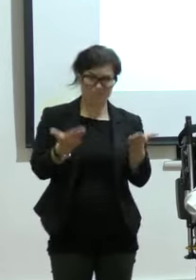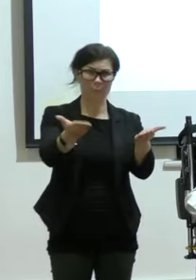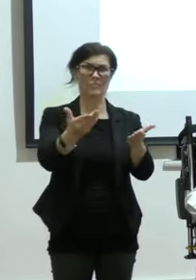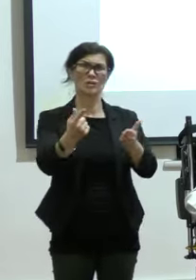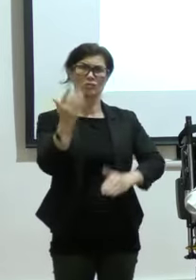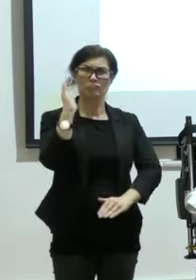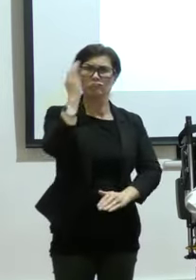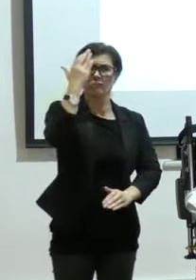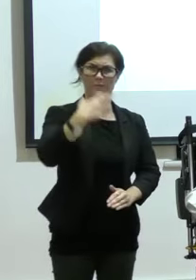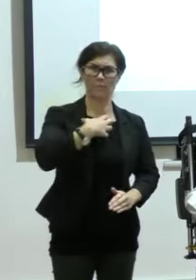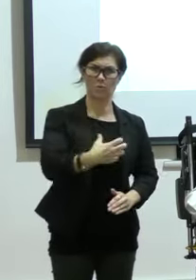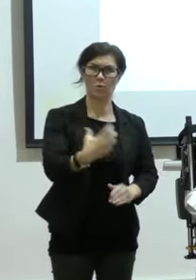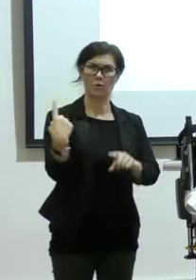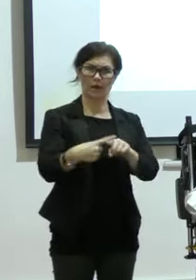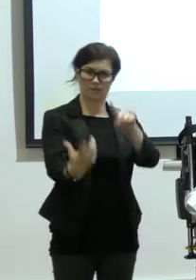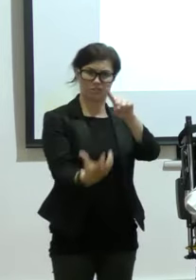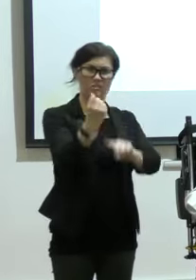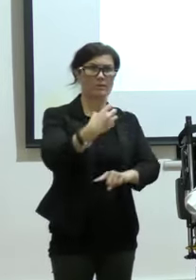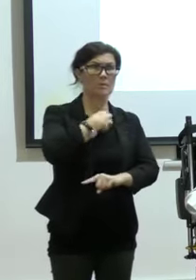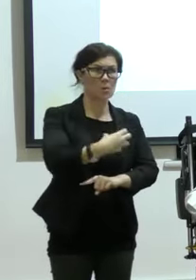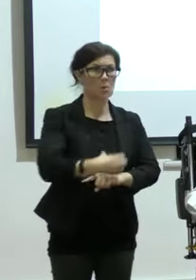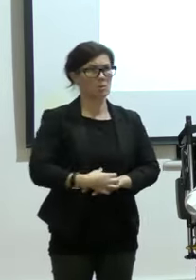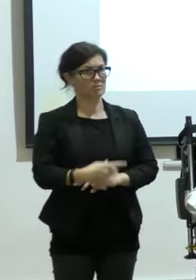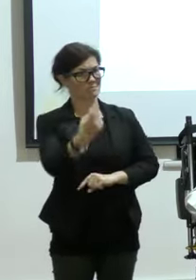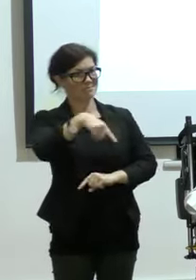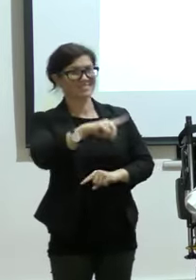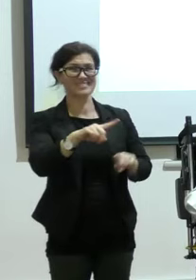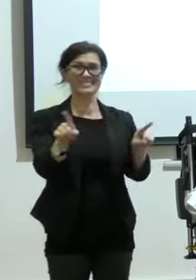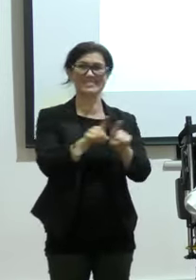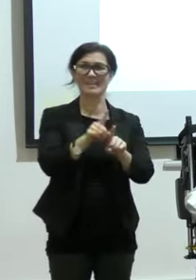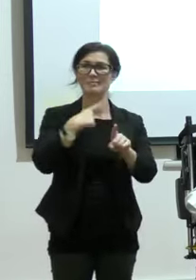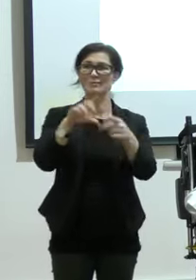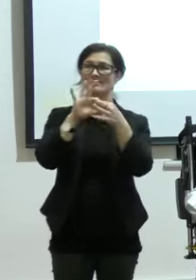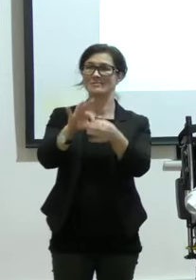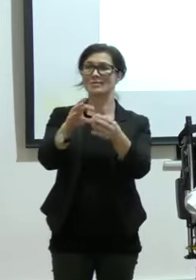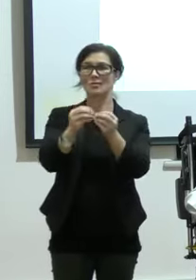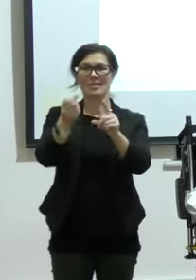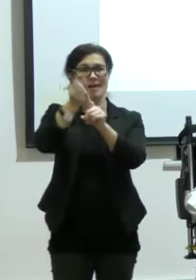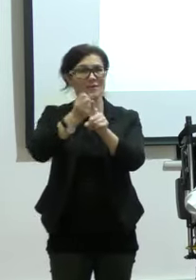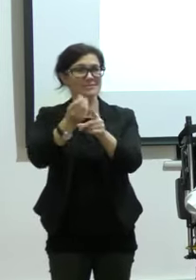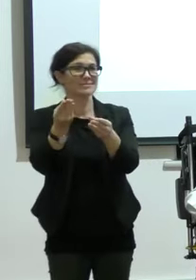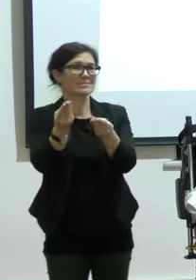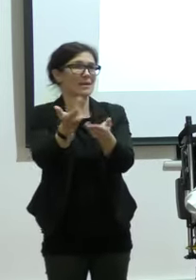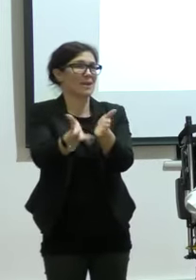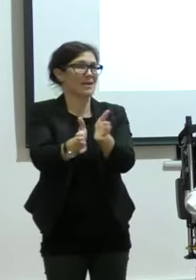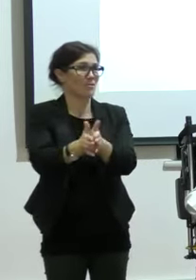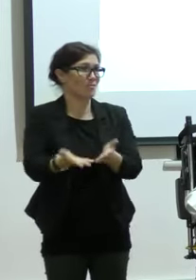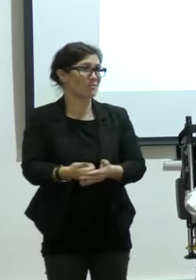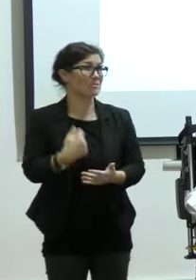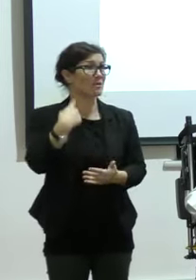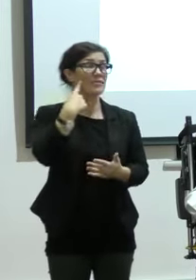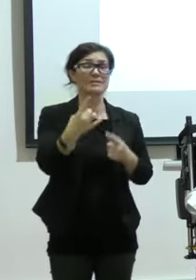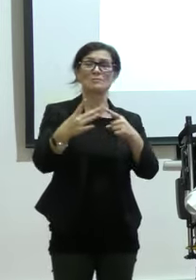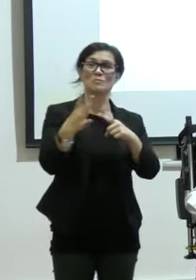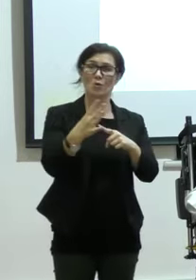And I'm sure you're all the same, because you're all related to advocacy in some way or another. And that's important, that we can